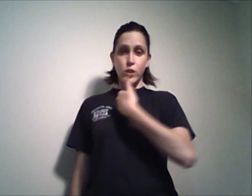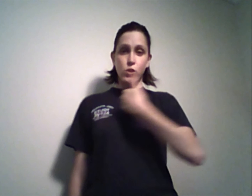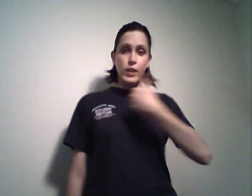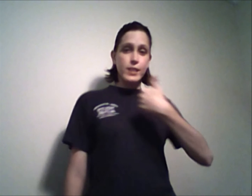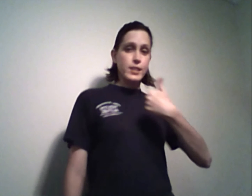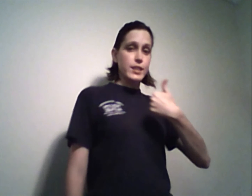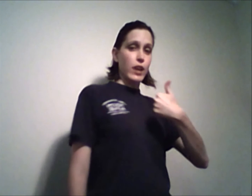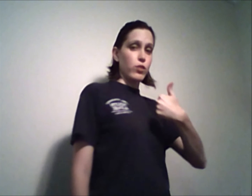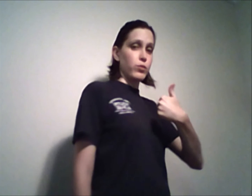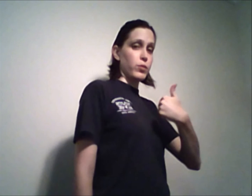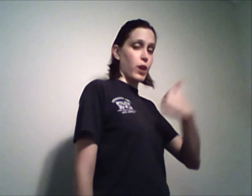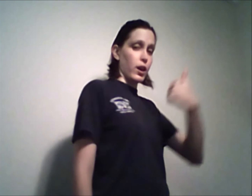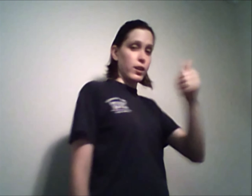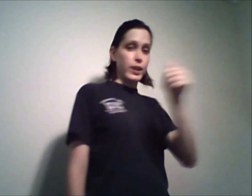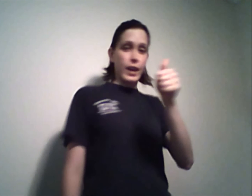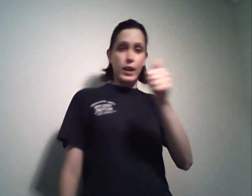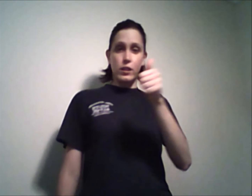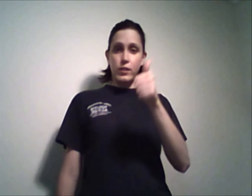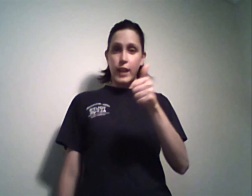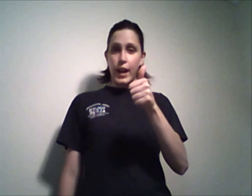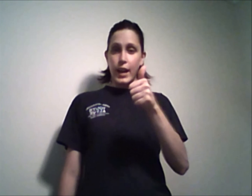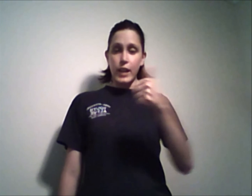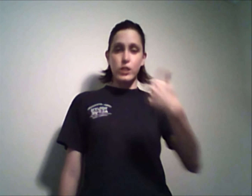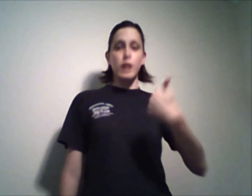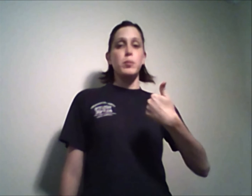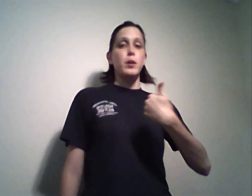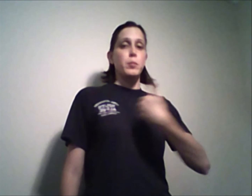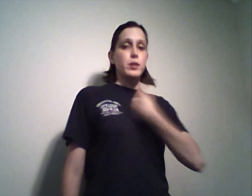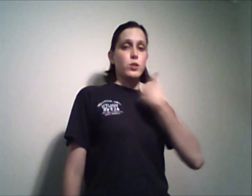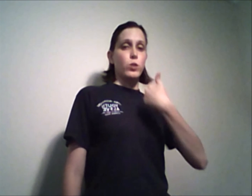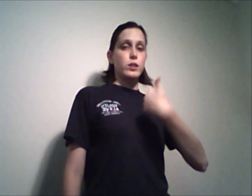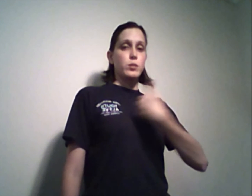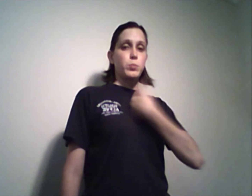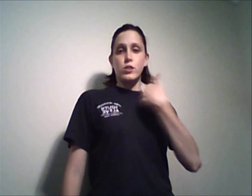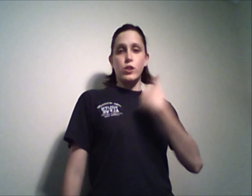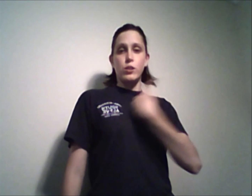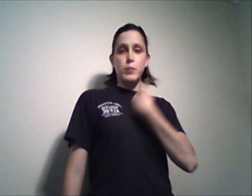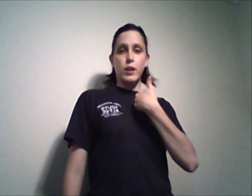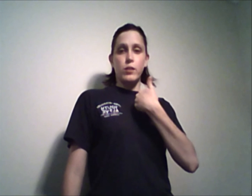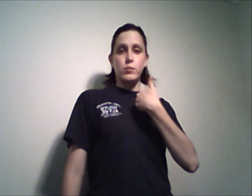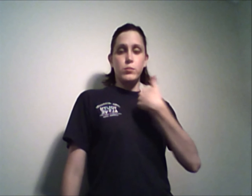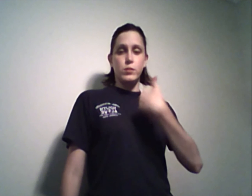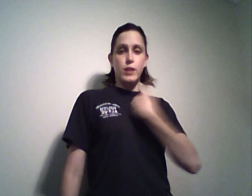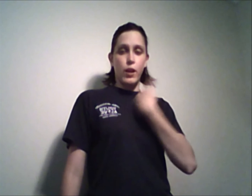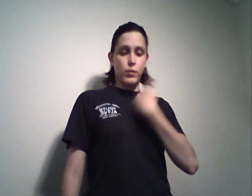that's the self, again, the A hand shape, but it's going to sternum there. Self.